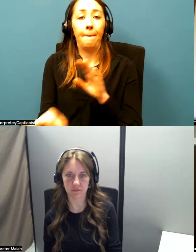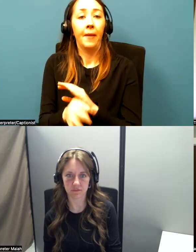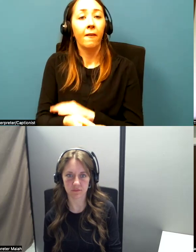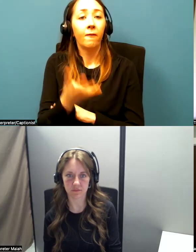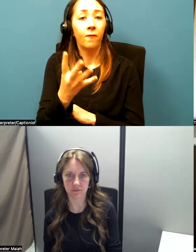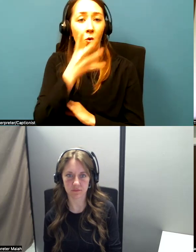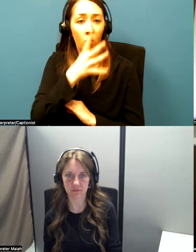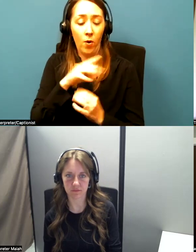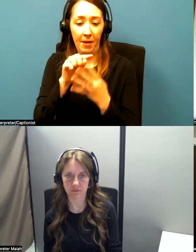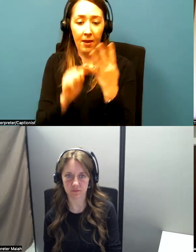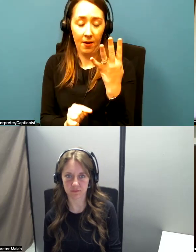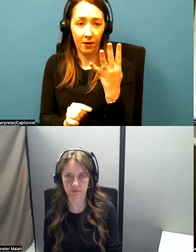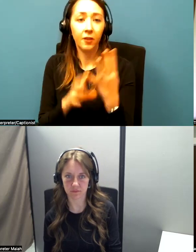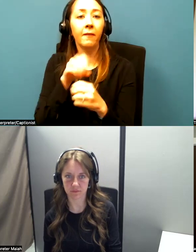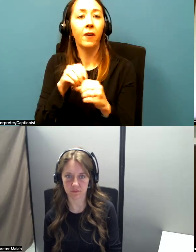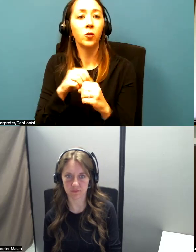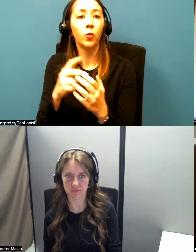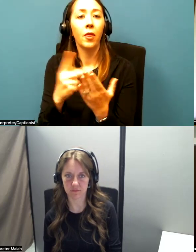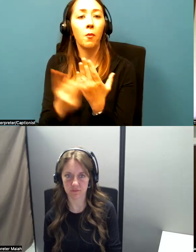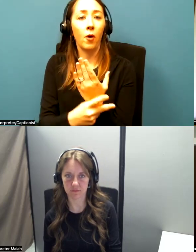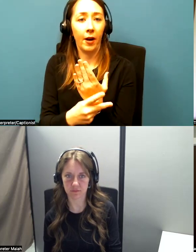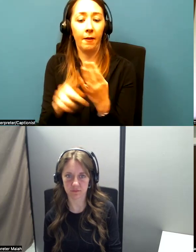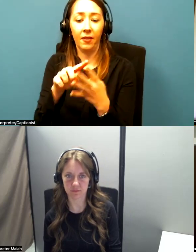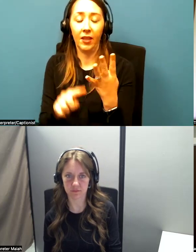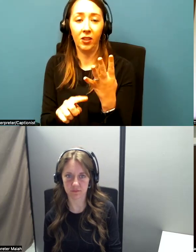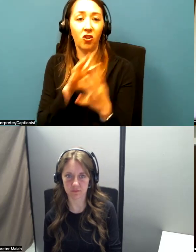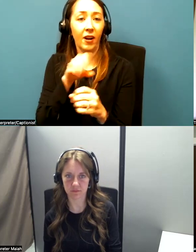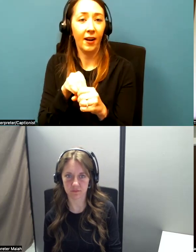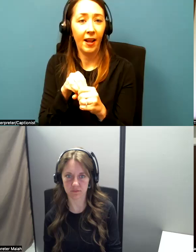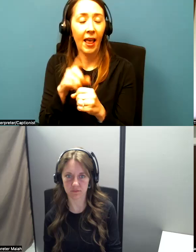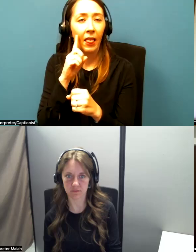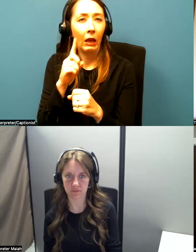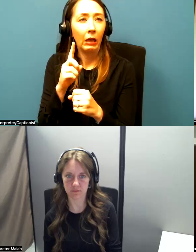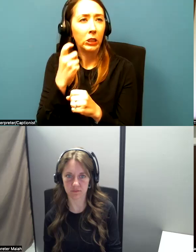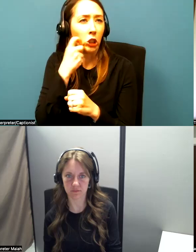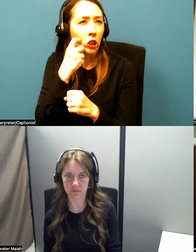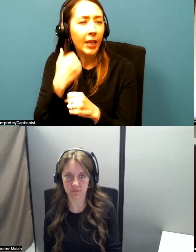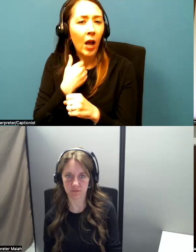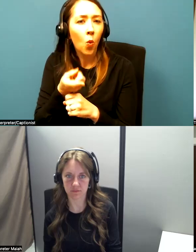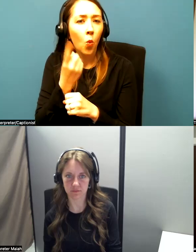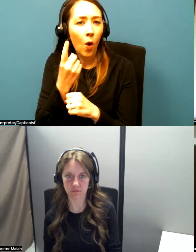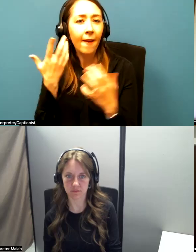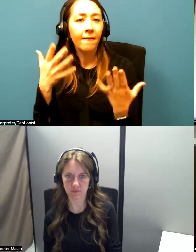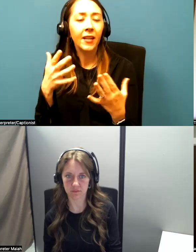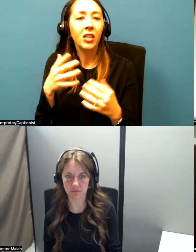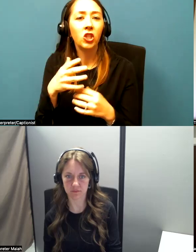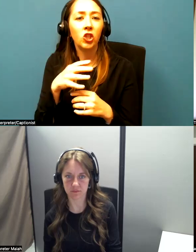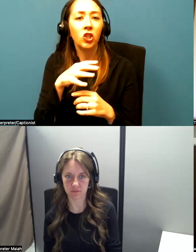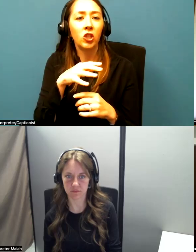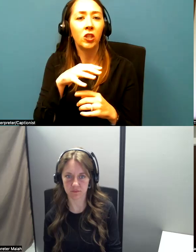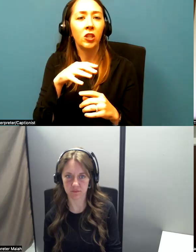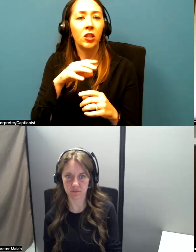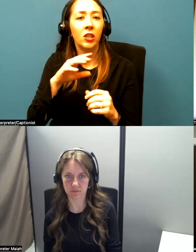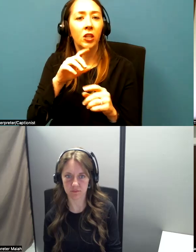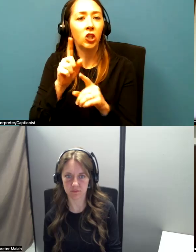selected 4 women for the program, and they're in it. We just had one of them finished shadowing